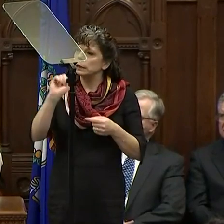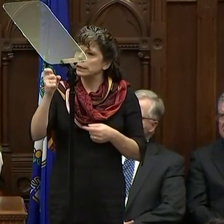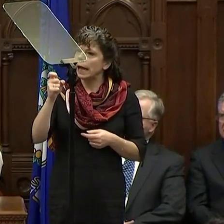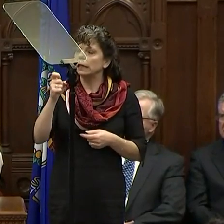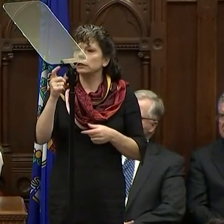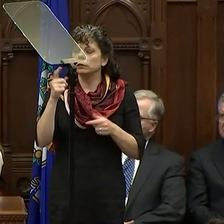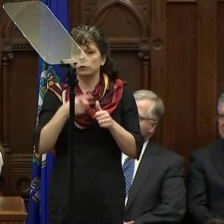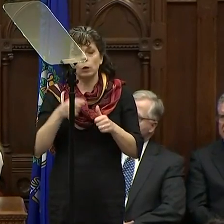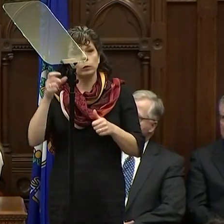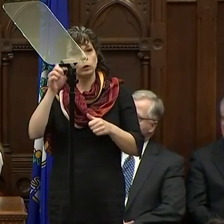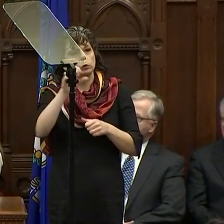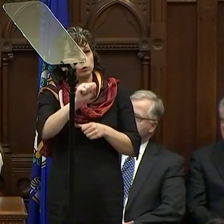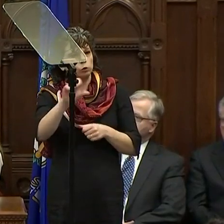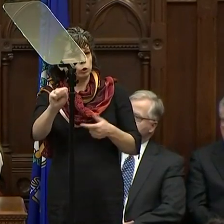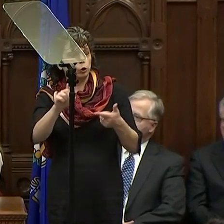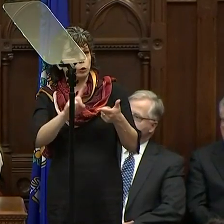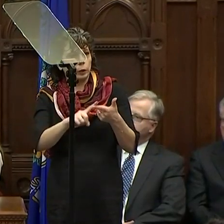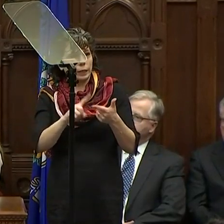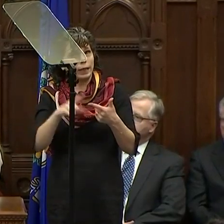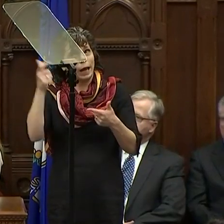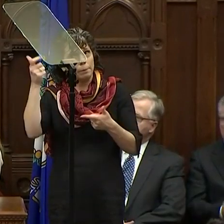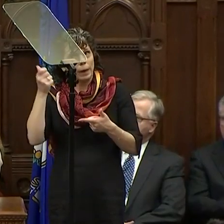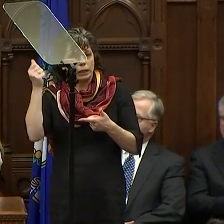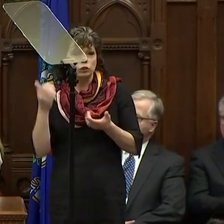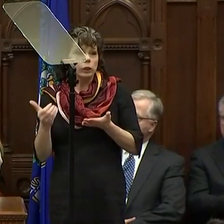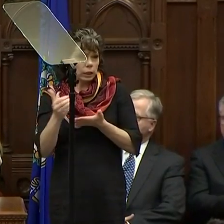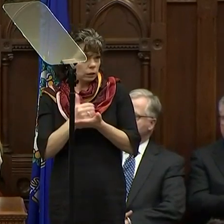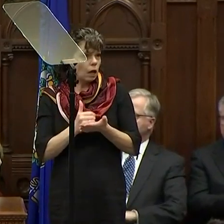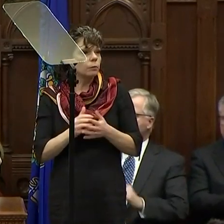Social Security and pension income.